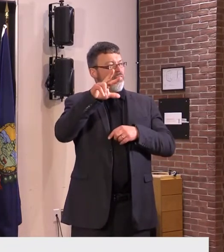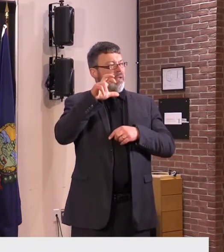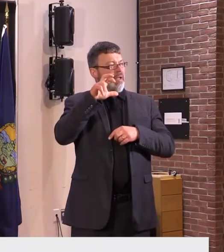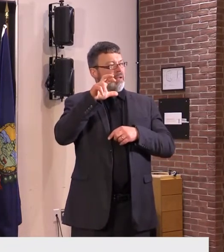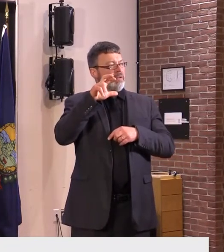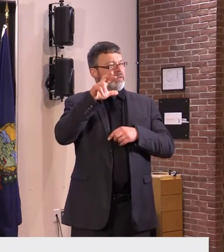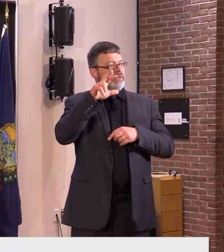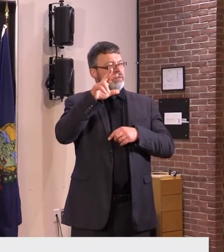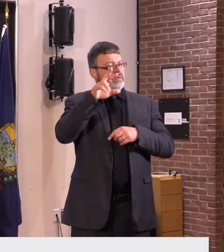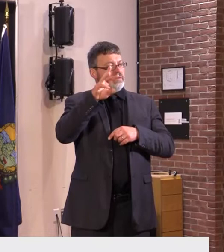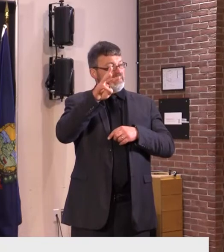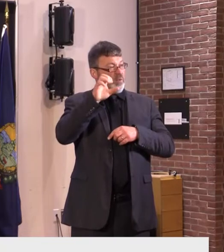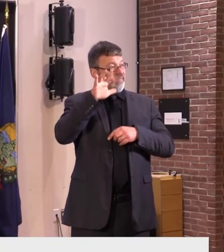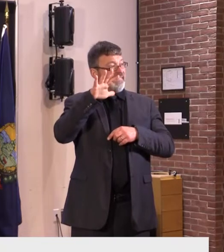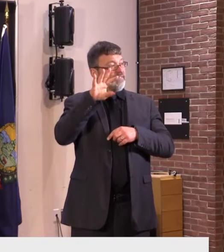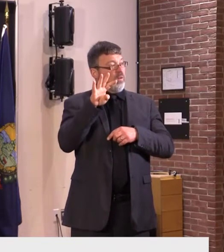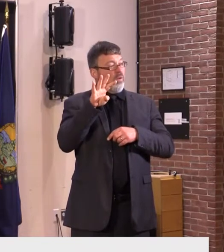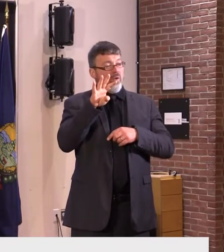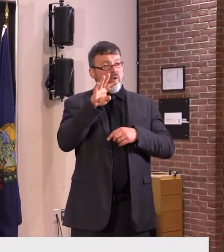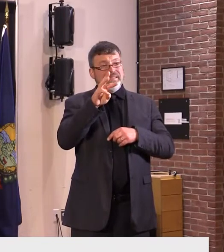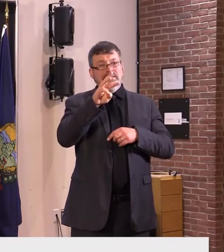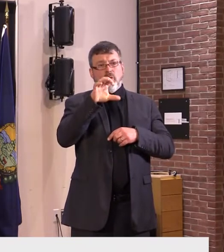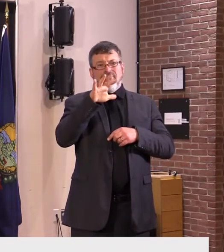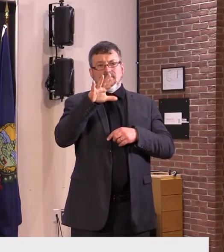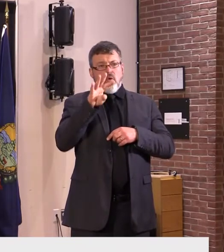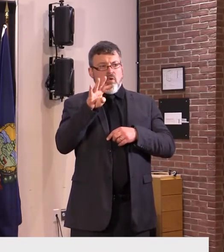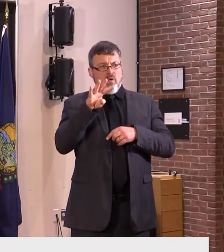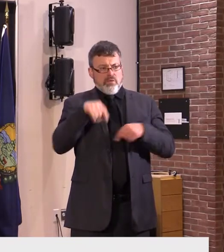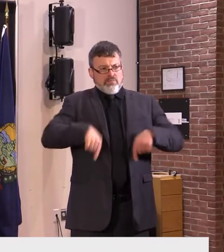them personally, each one was a family